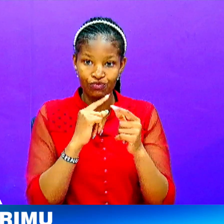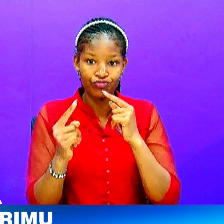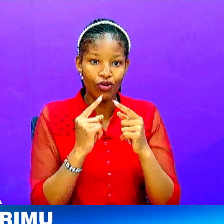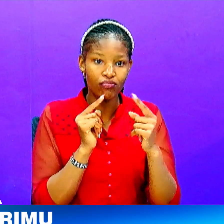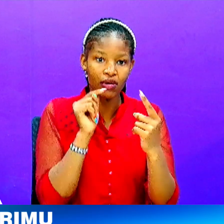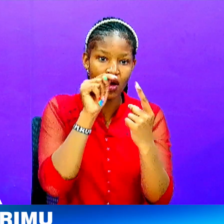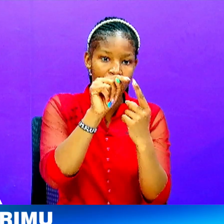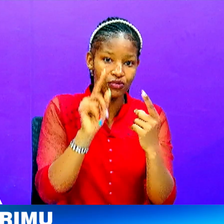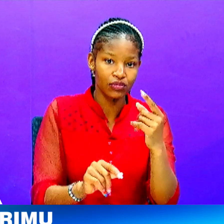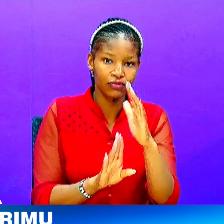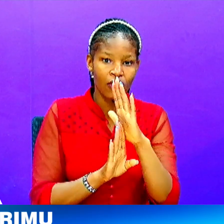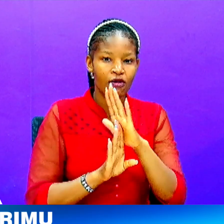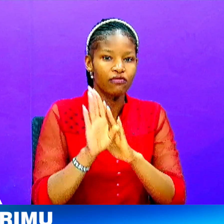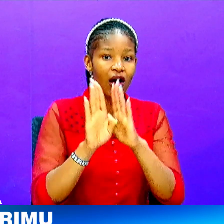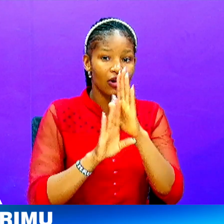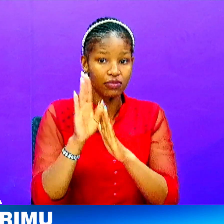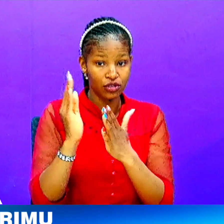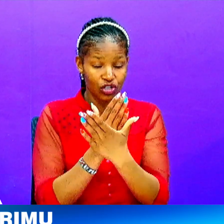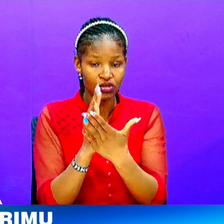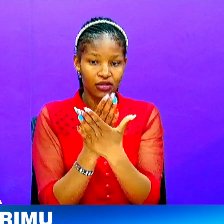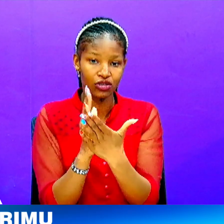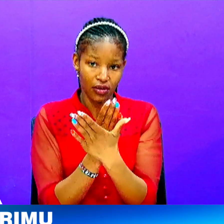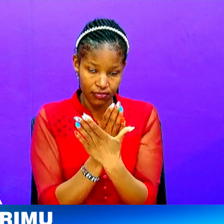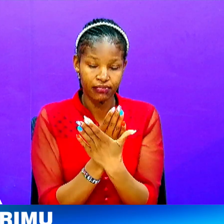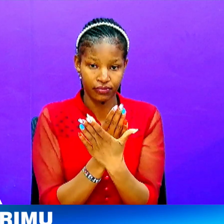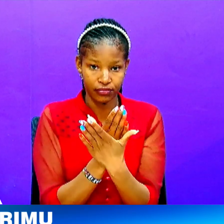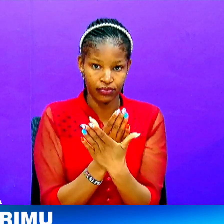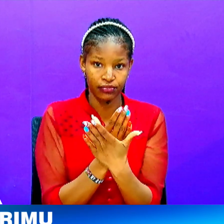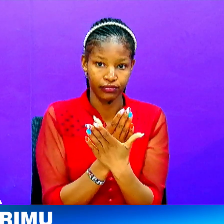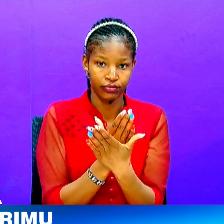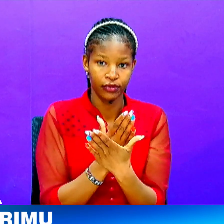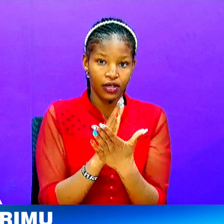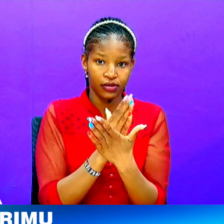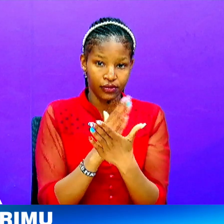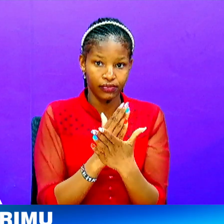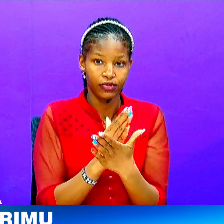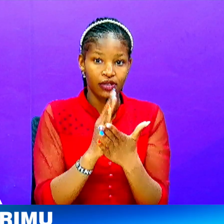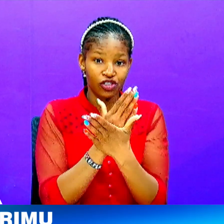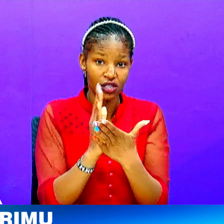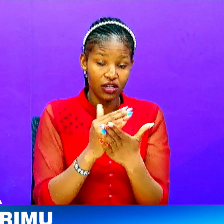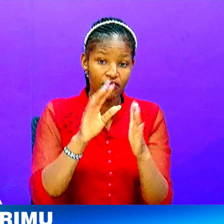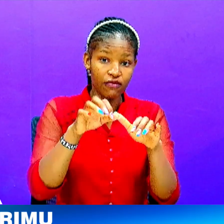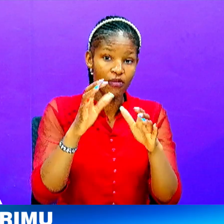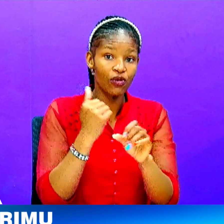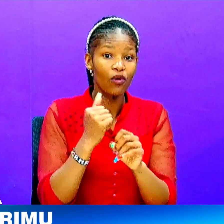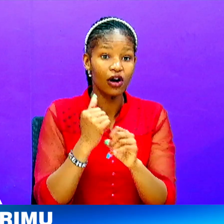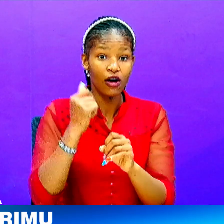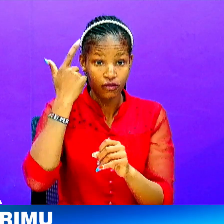DRC. The peace talks aim to develop a shared framework for mediation between the